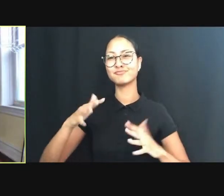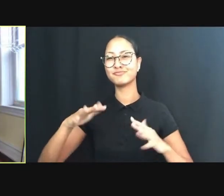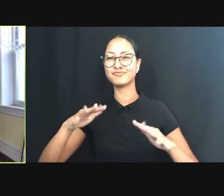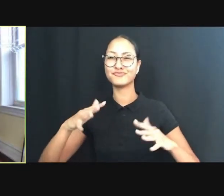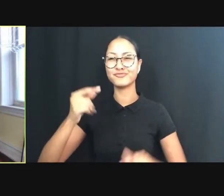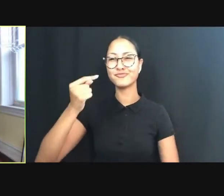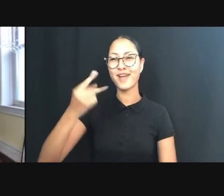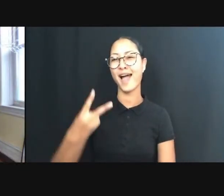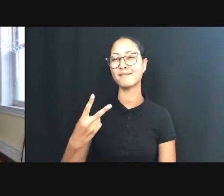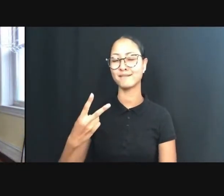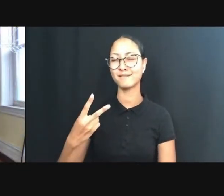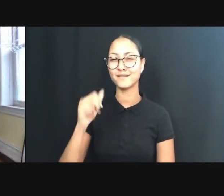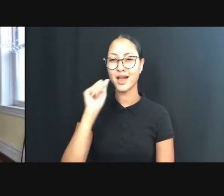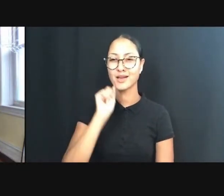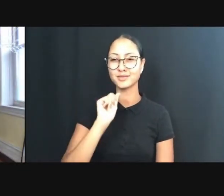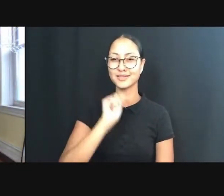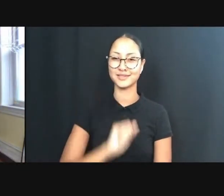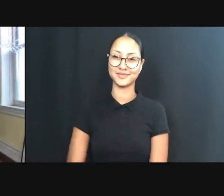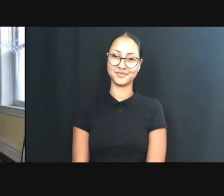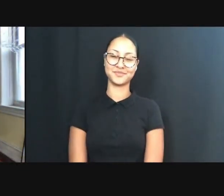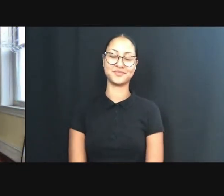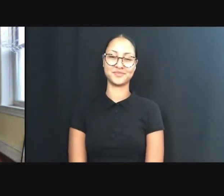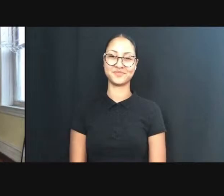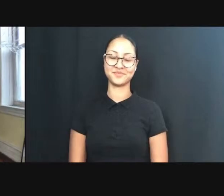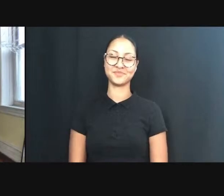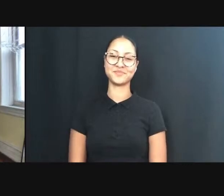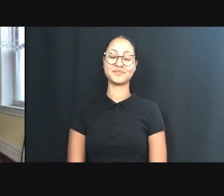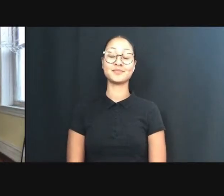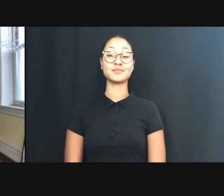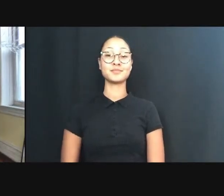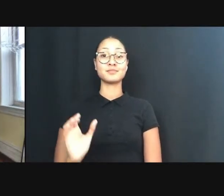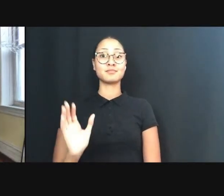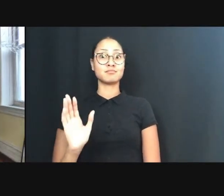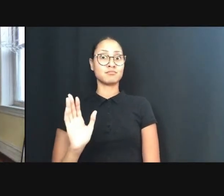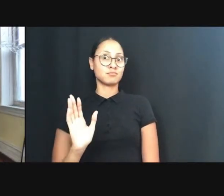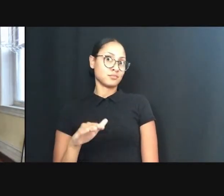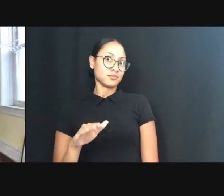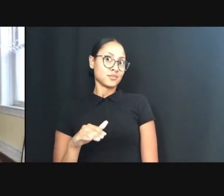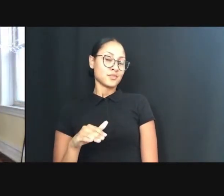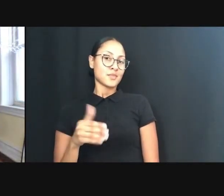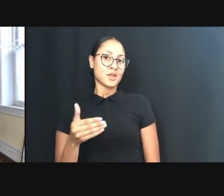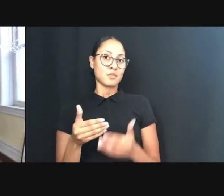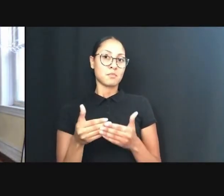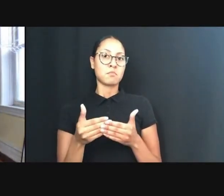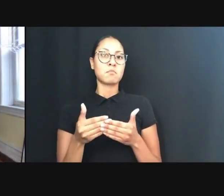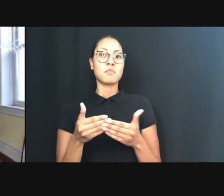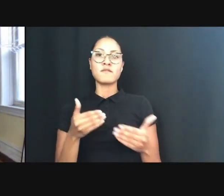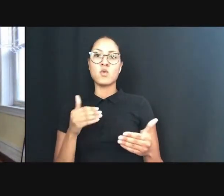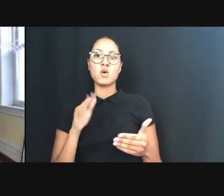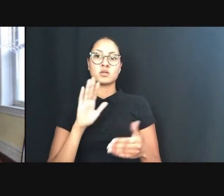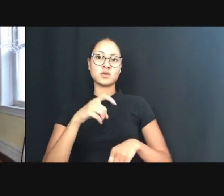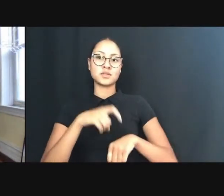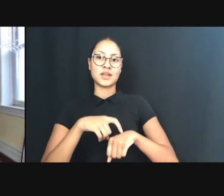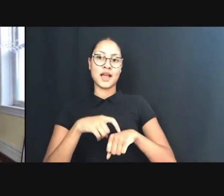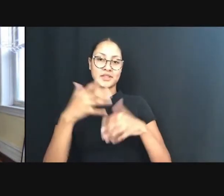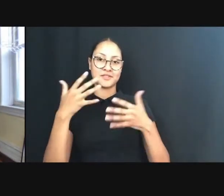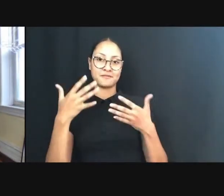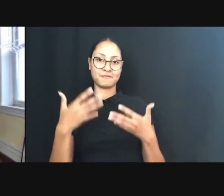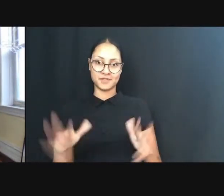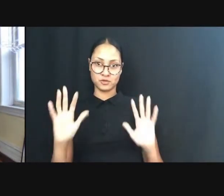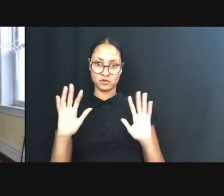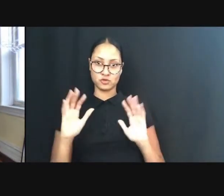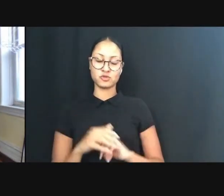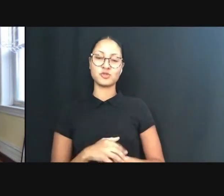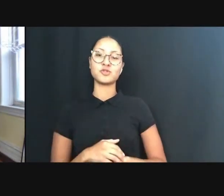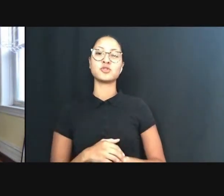still. But before your time is up, I think you should tell them about Ashe Dance Theater Collective, because I